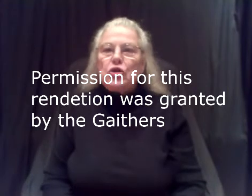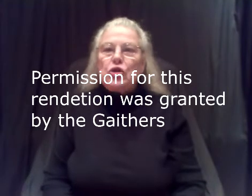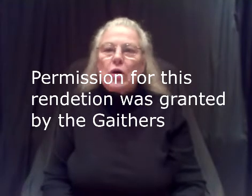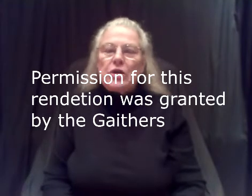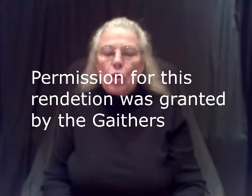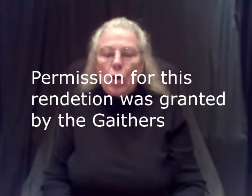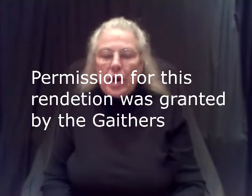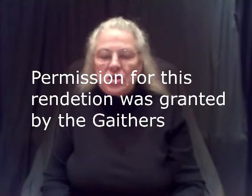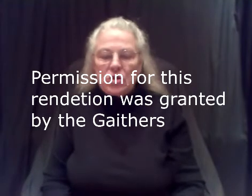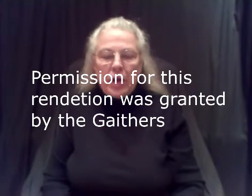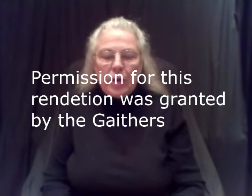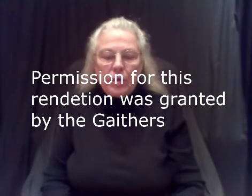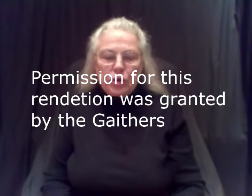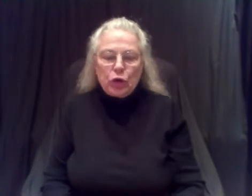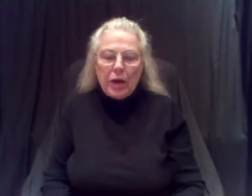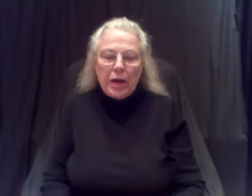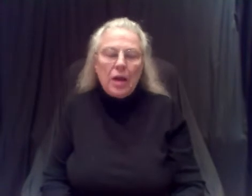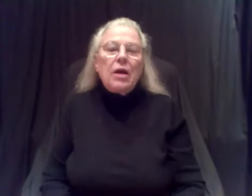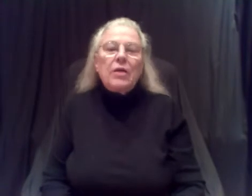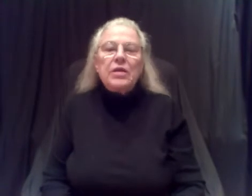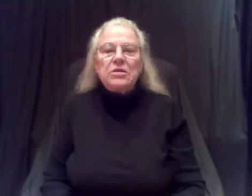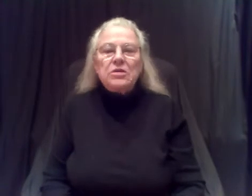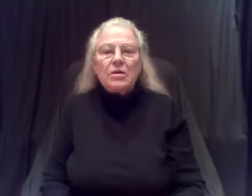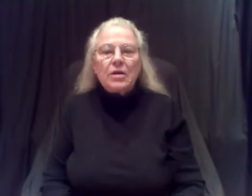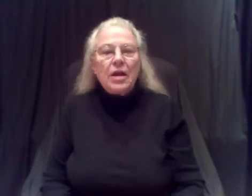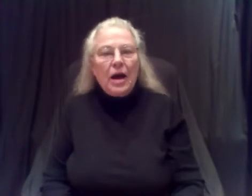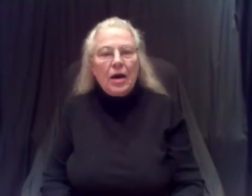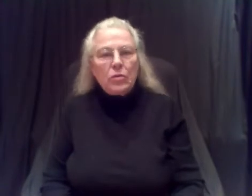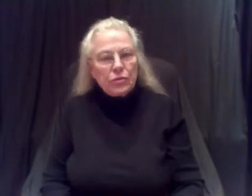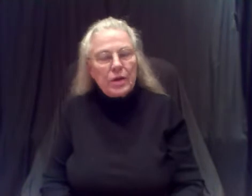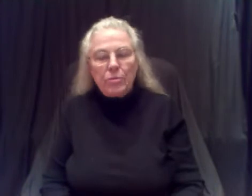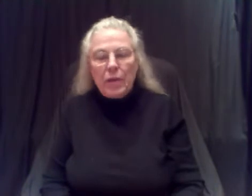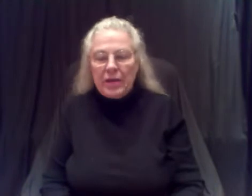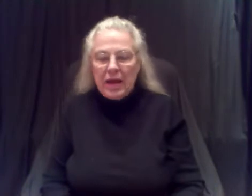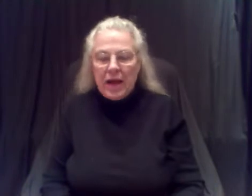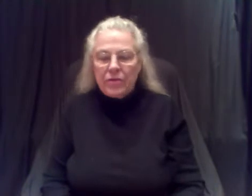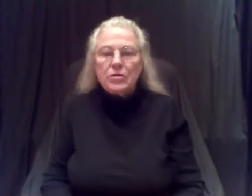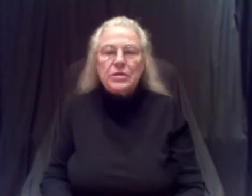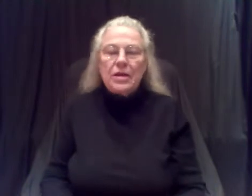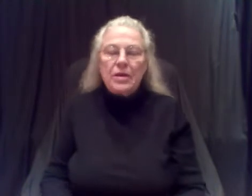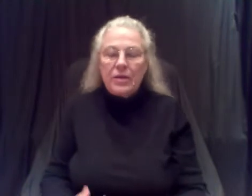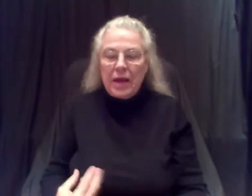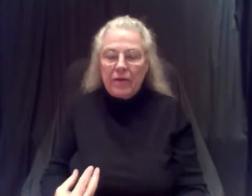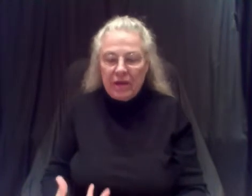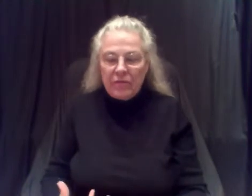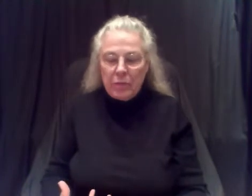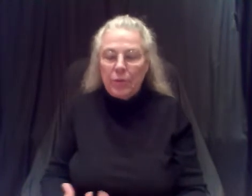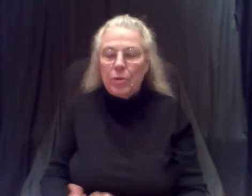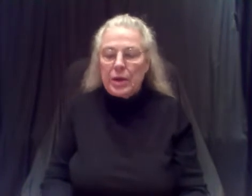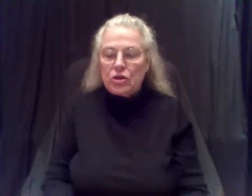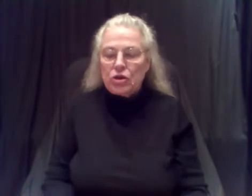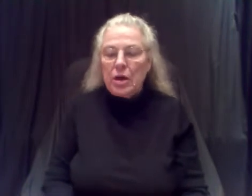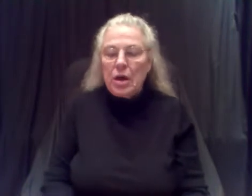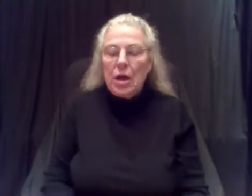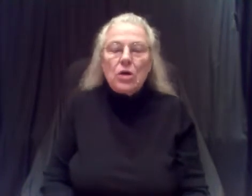Joy, joy, unspeakable joy. This song was written by the Gaithers, and they have given me permission